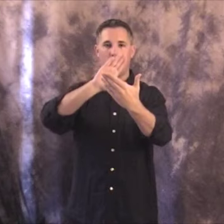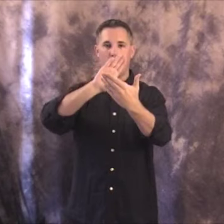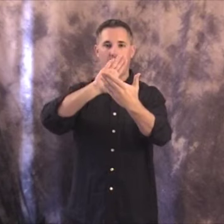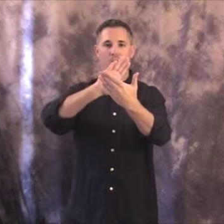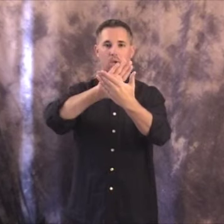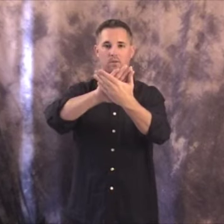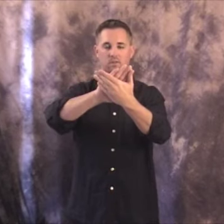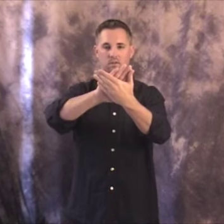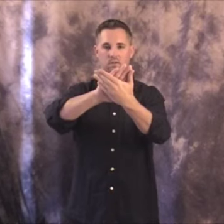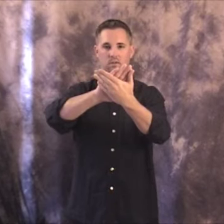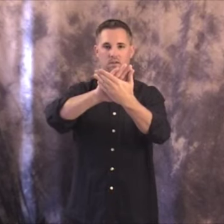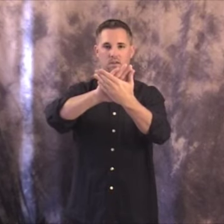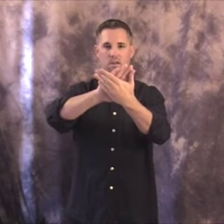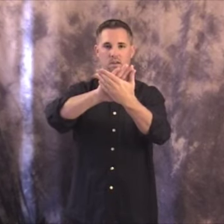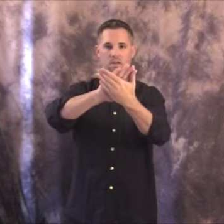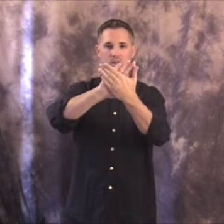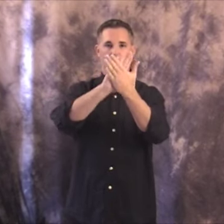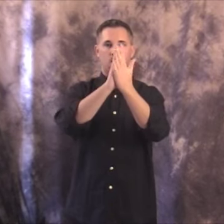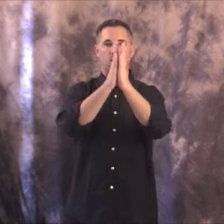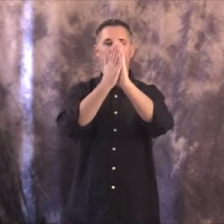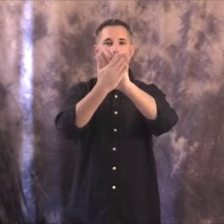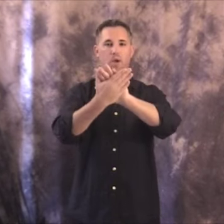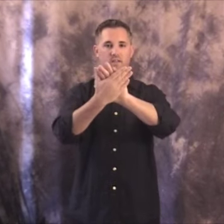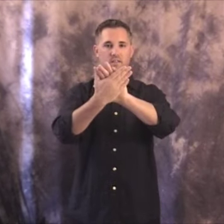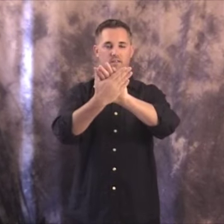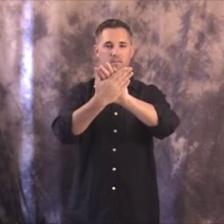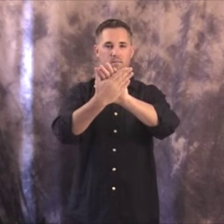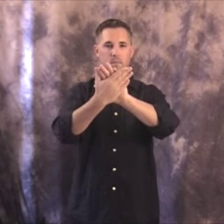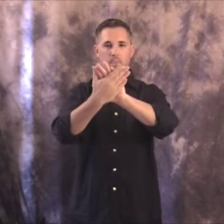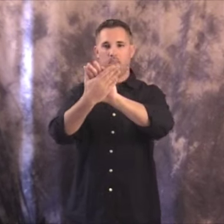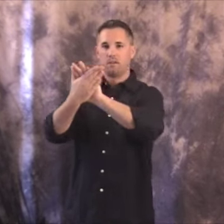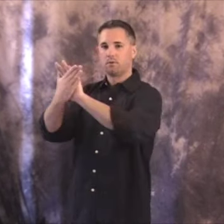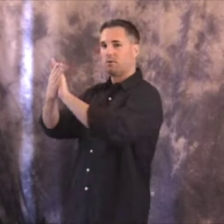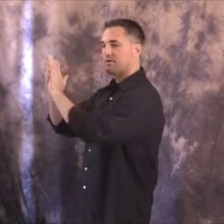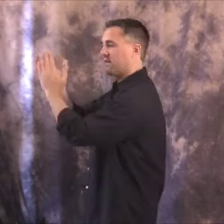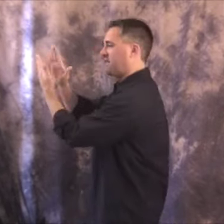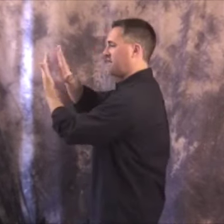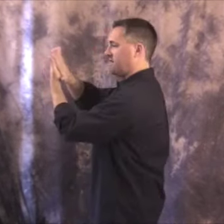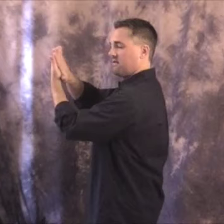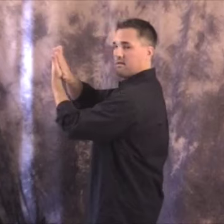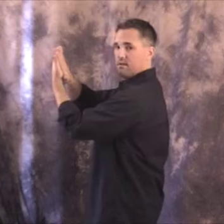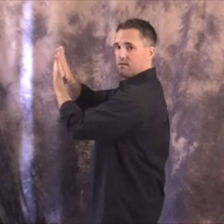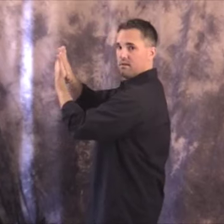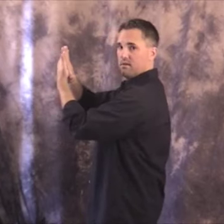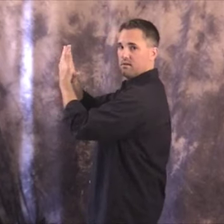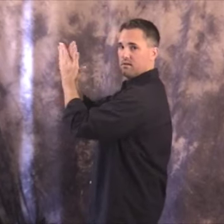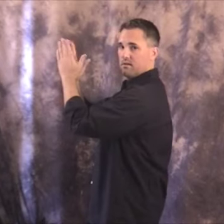palm out, and it twists. So it looks like this.